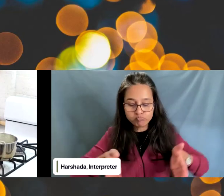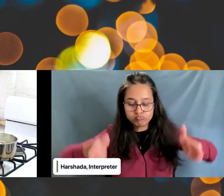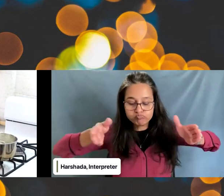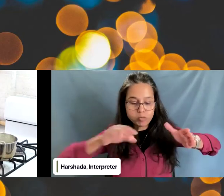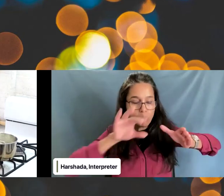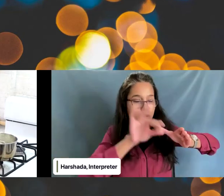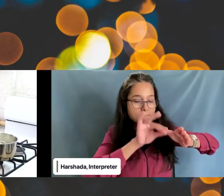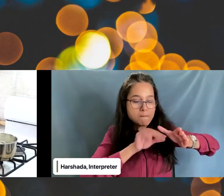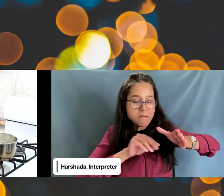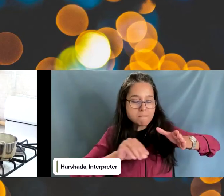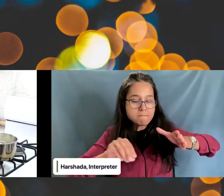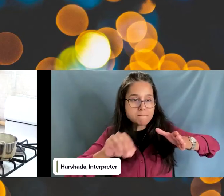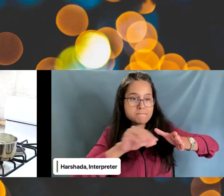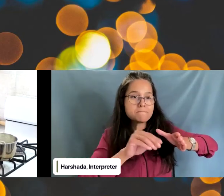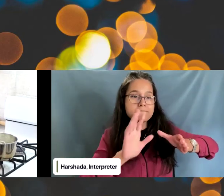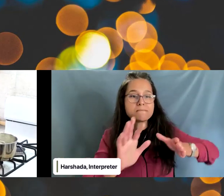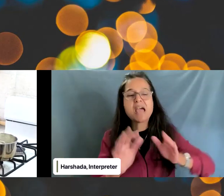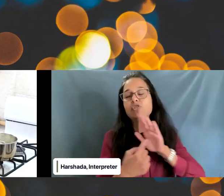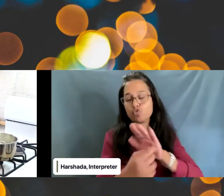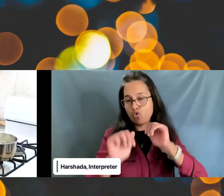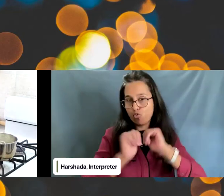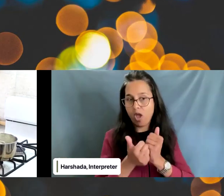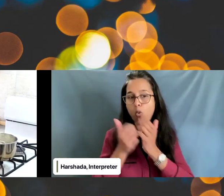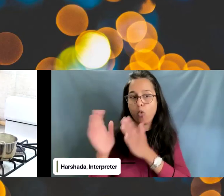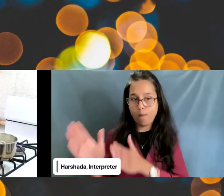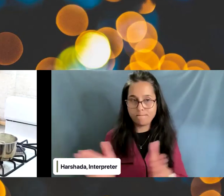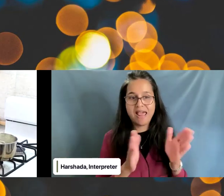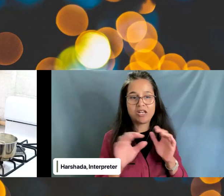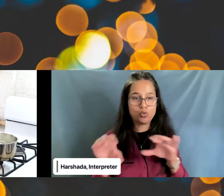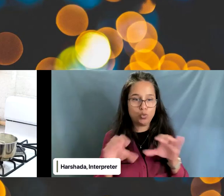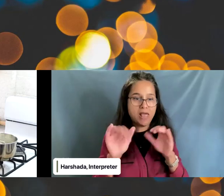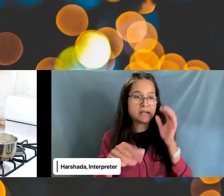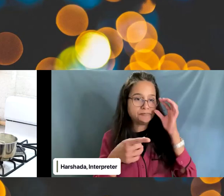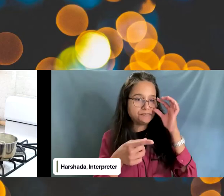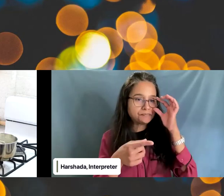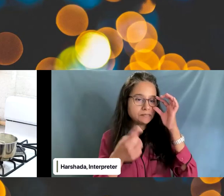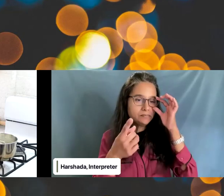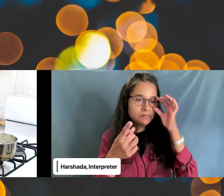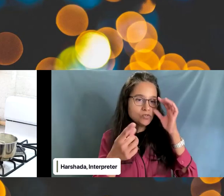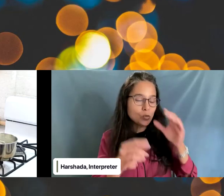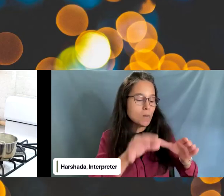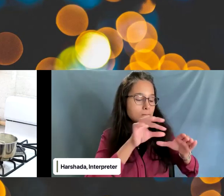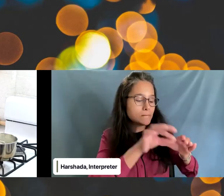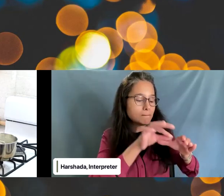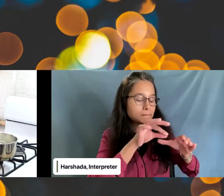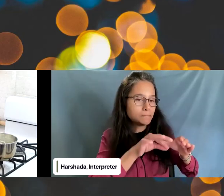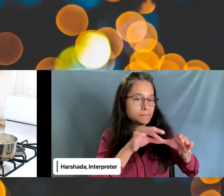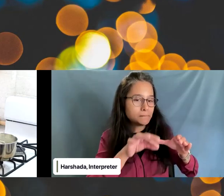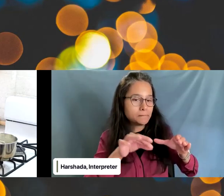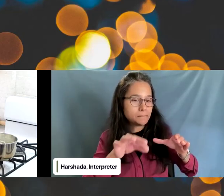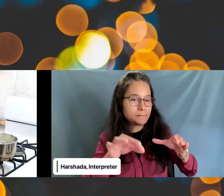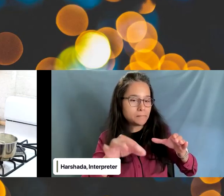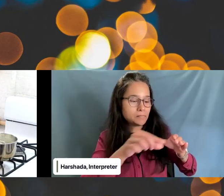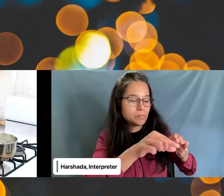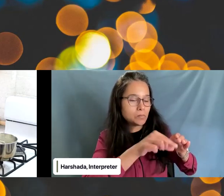up. And I'll do it and I'll show you how I do it, okay? So what I like to do is just 1 slice at a time, just kind of line it up in a